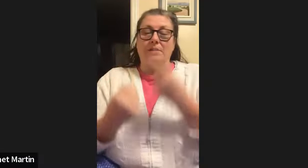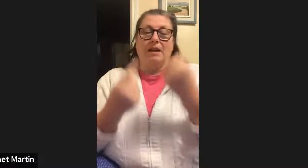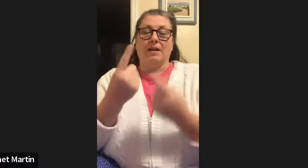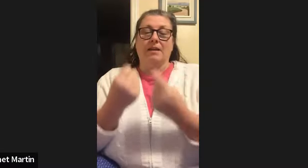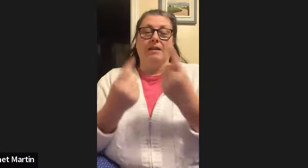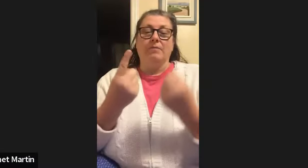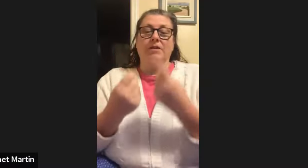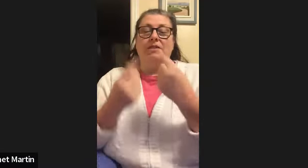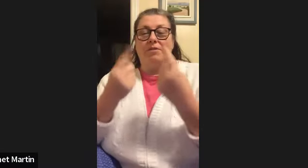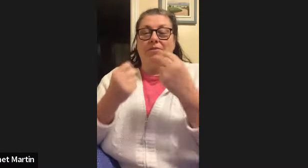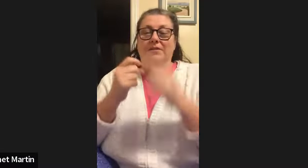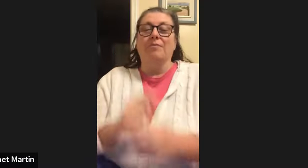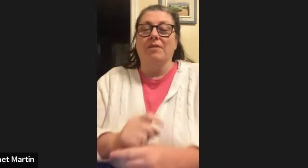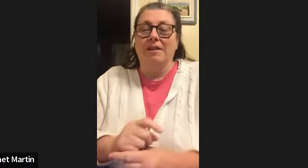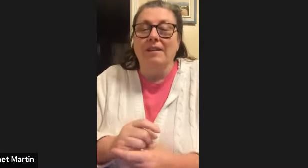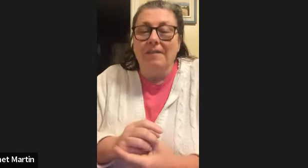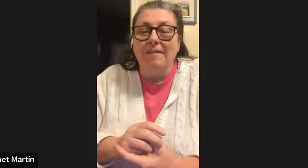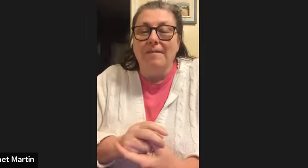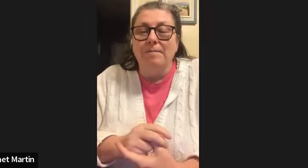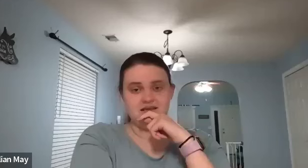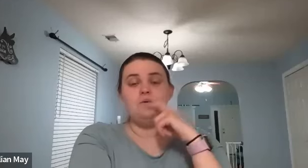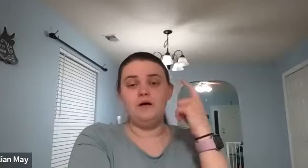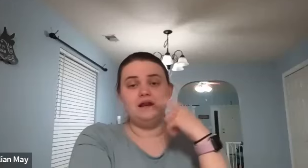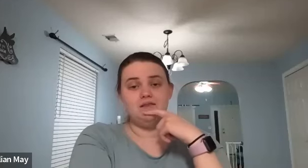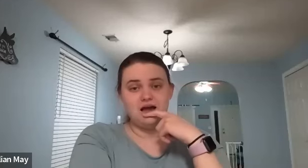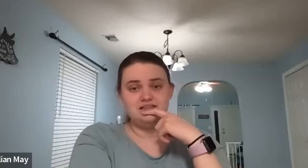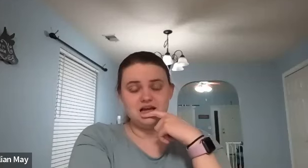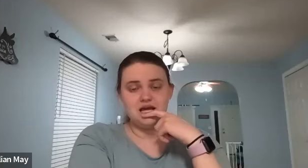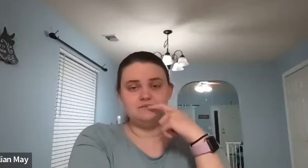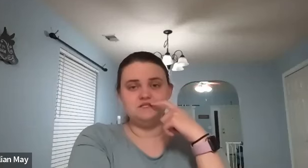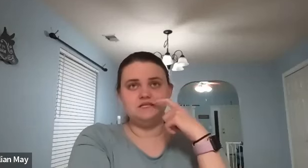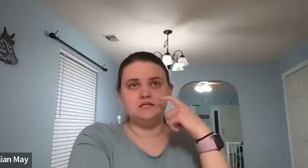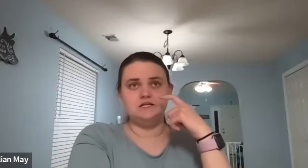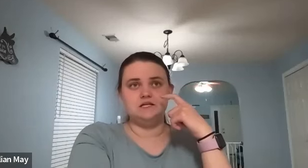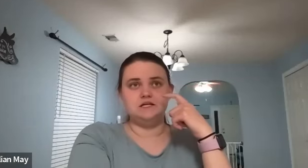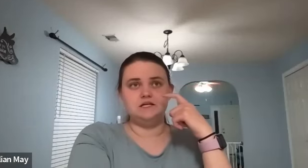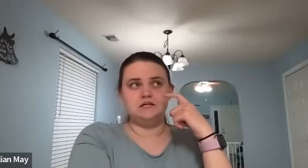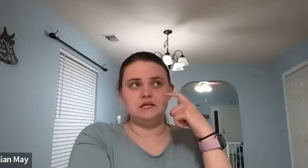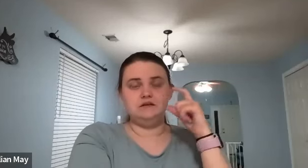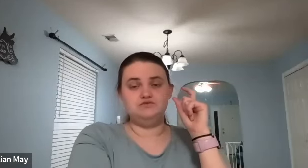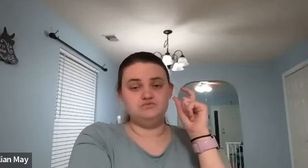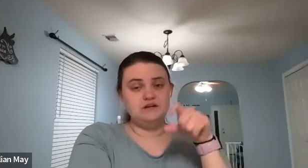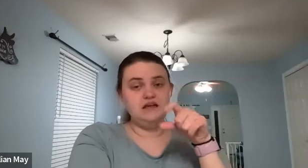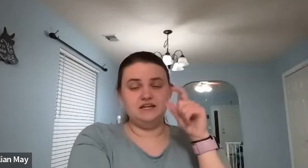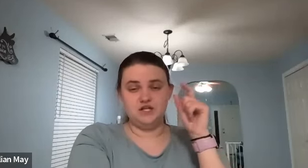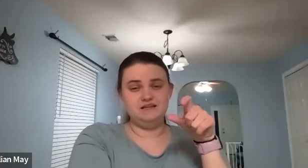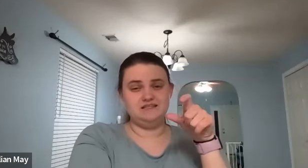that, which is Mhm. similar to something. Yes. Well, and a lot of times it's really, I know I say